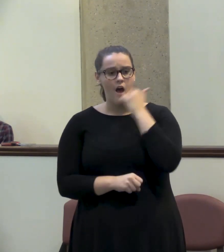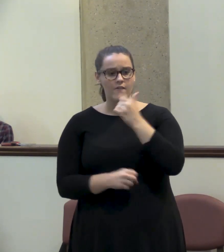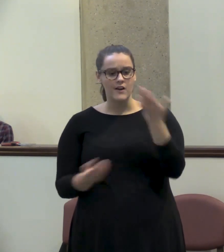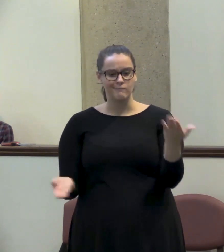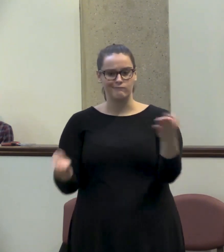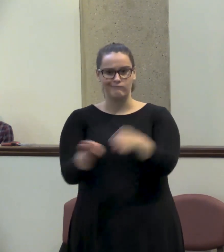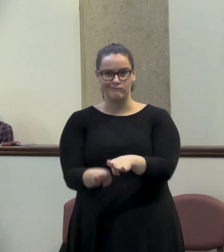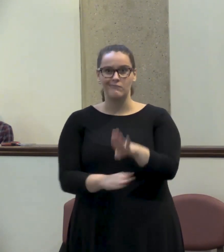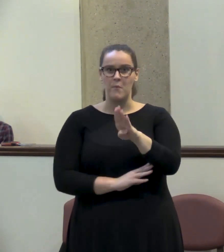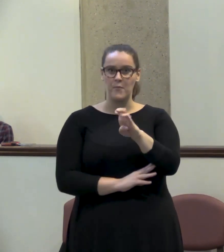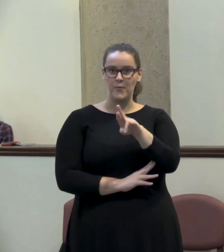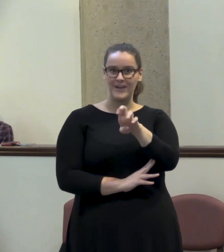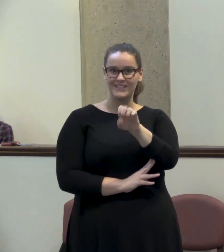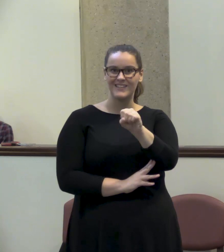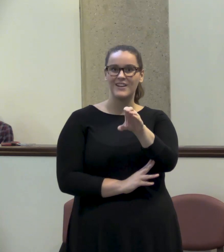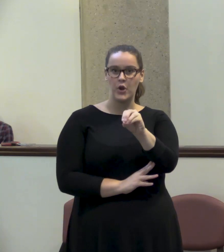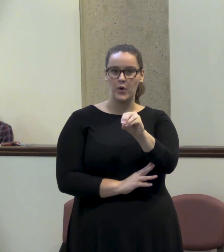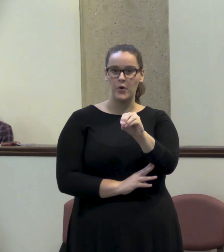and to create